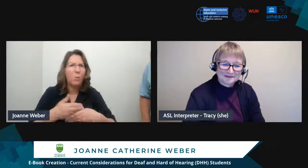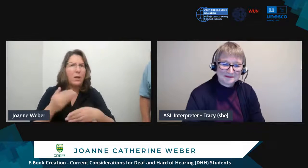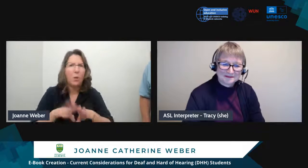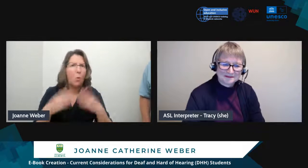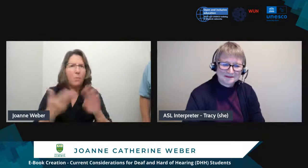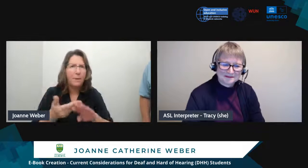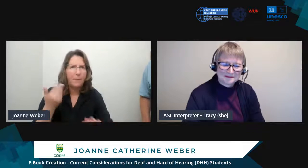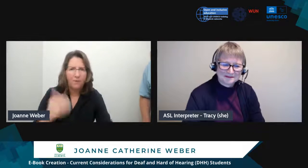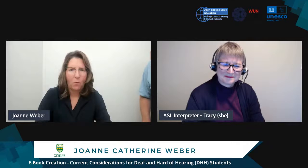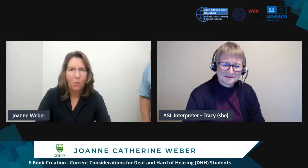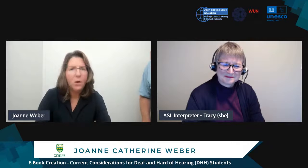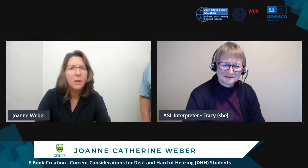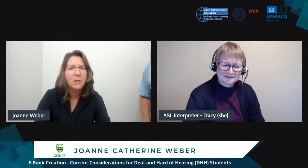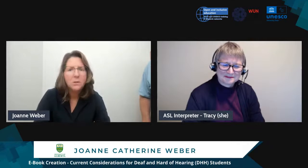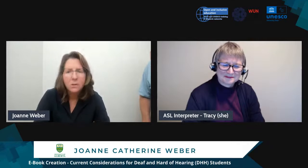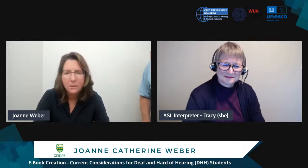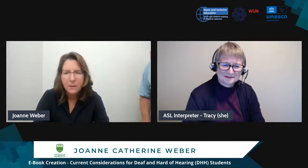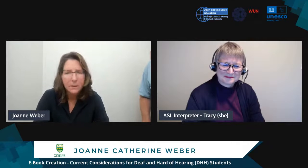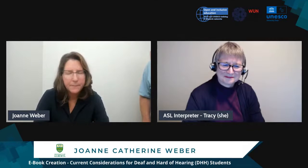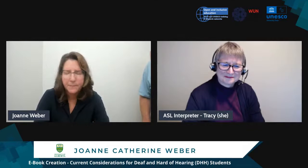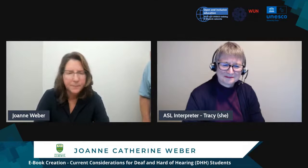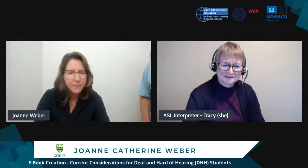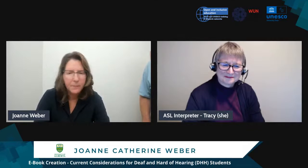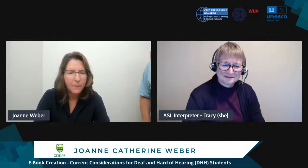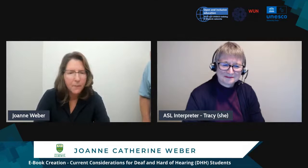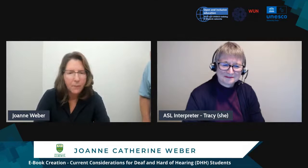We had the window open before.